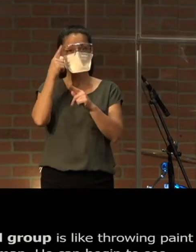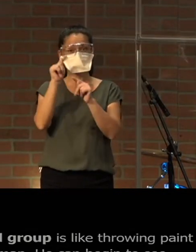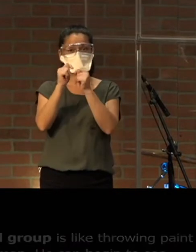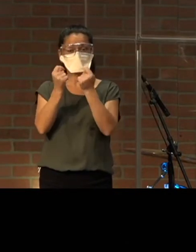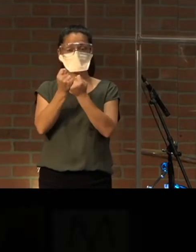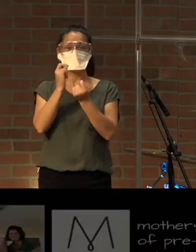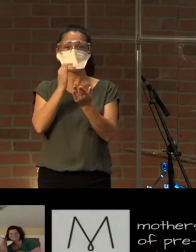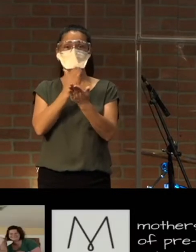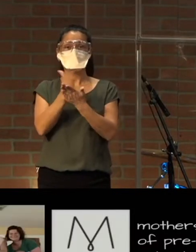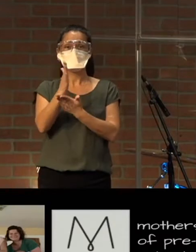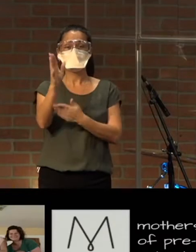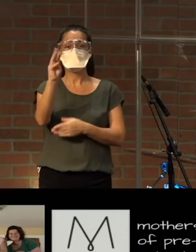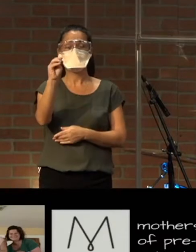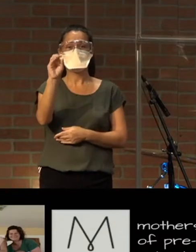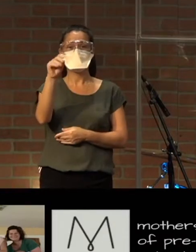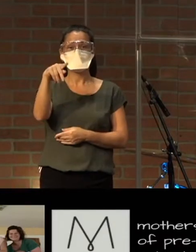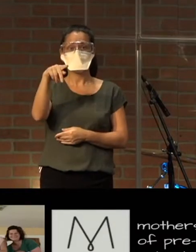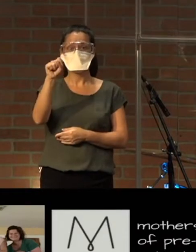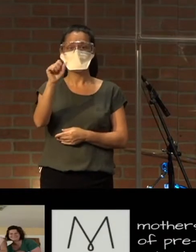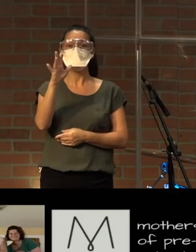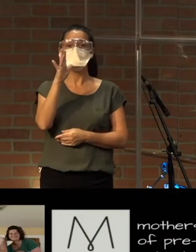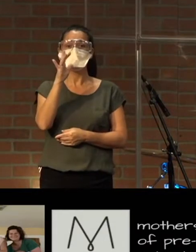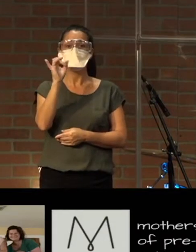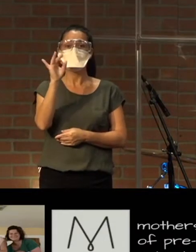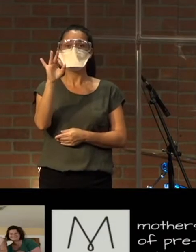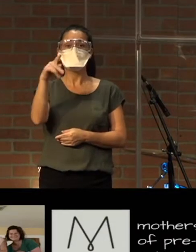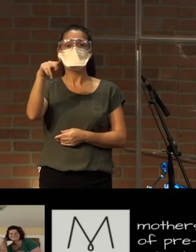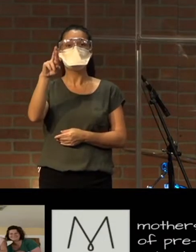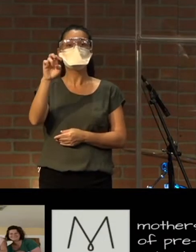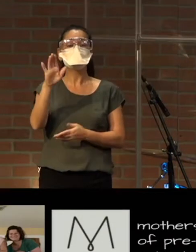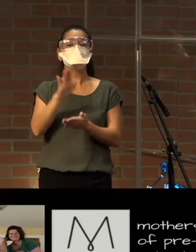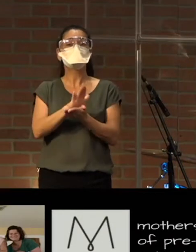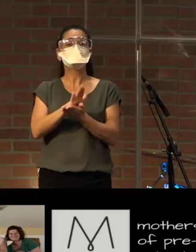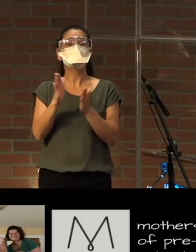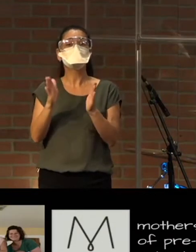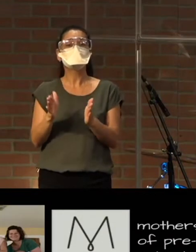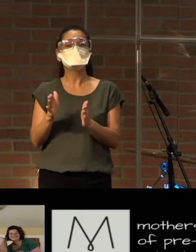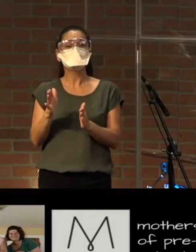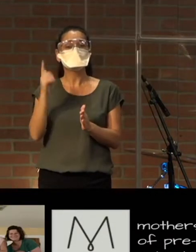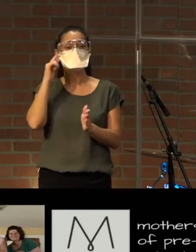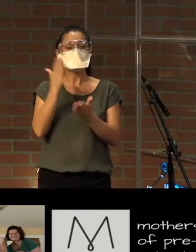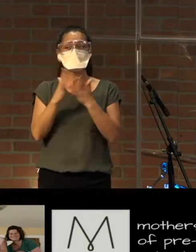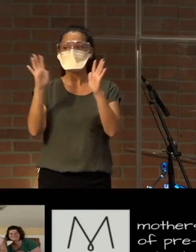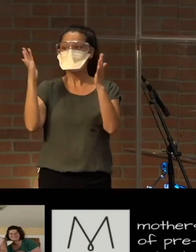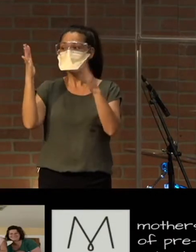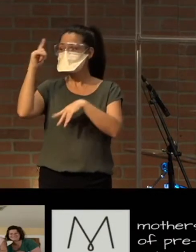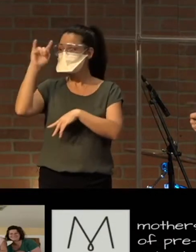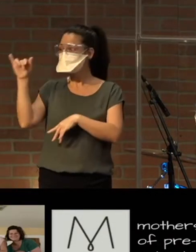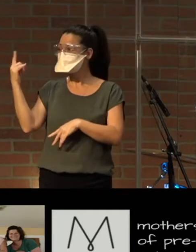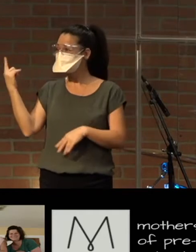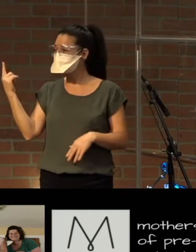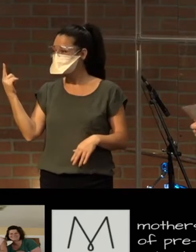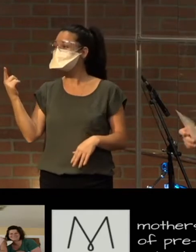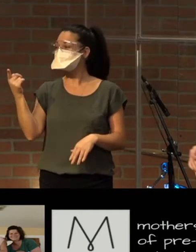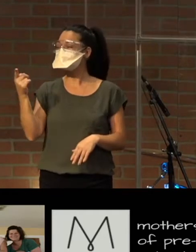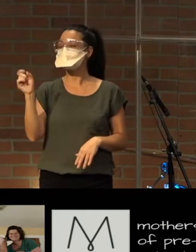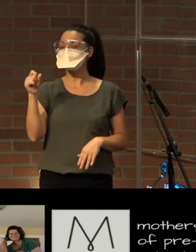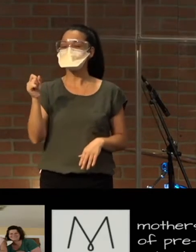MOPS, which stands for Mothers of Preschoolers. Thought I would get some cheers on that one. There you